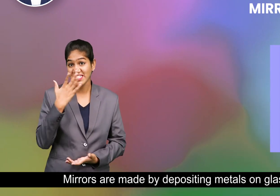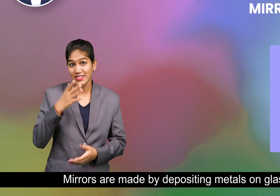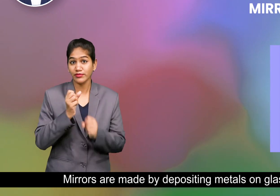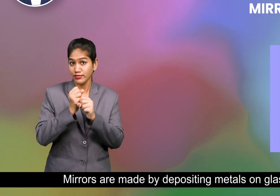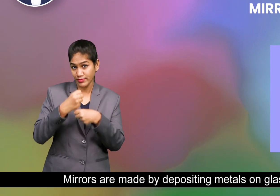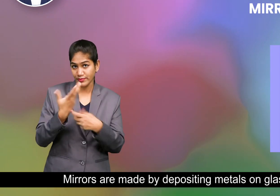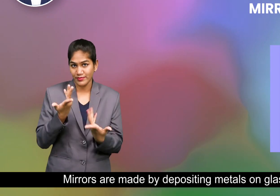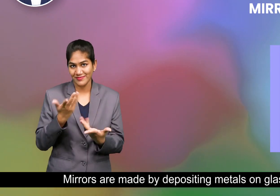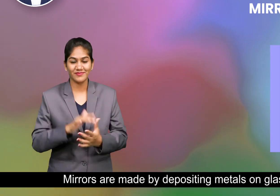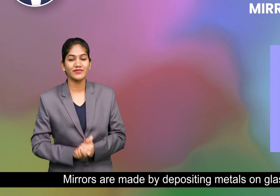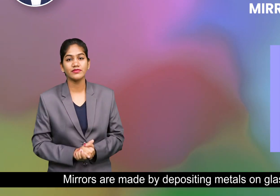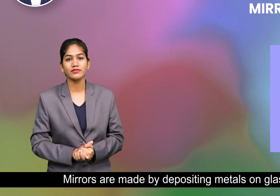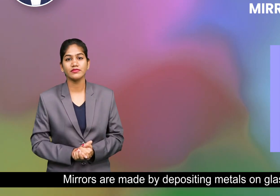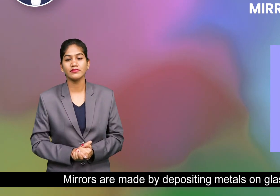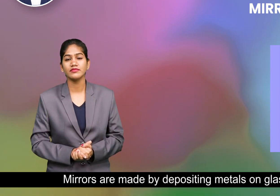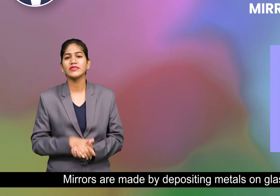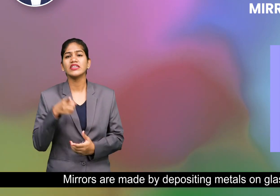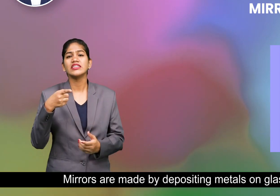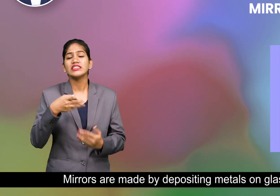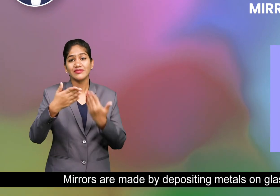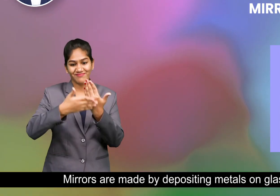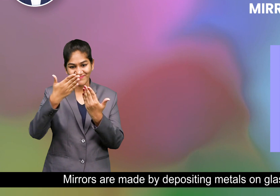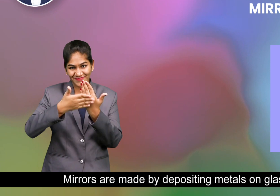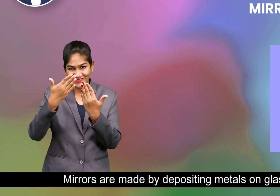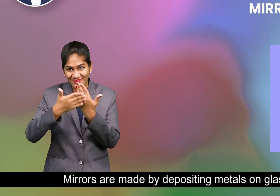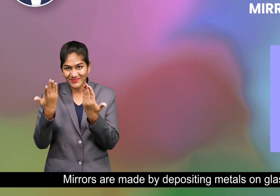Mirrors are made by depositing